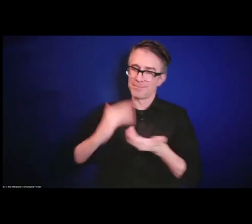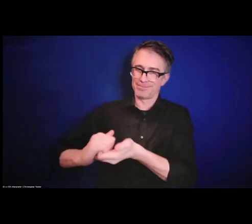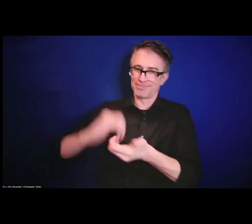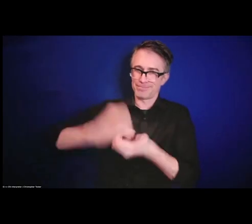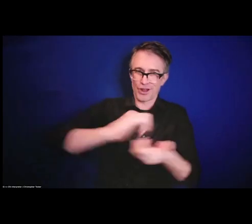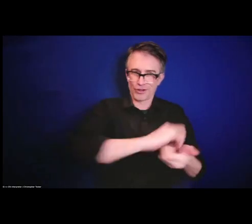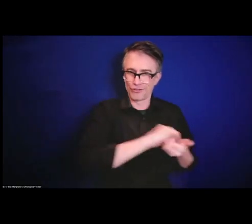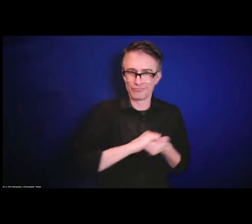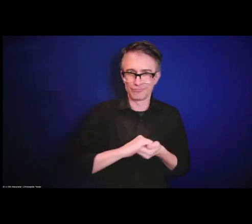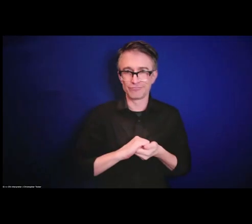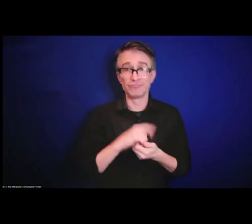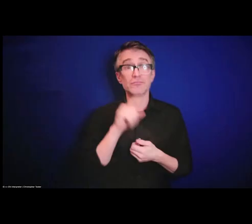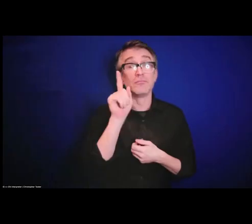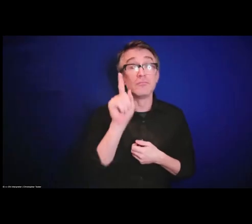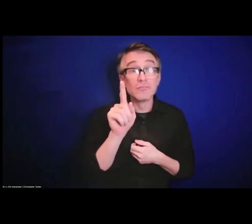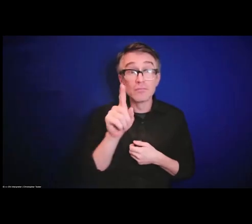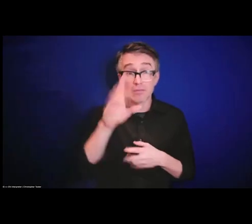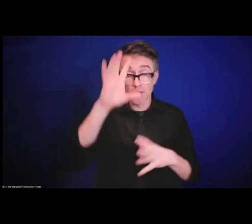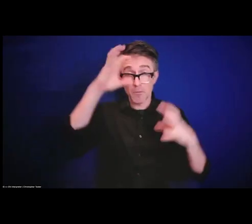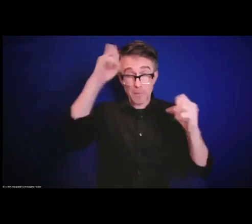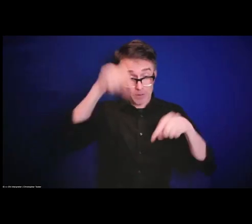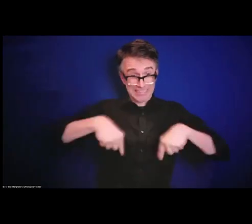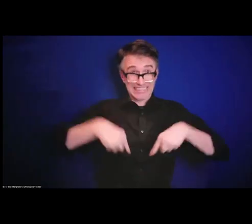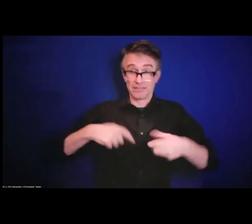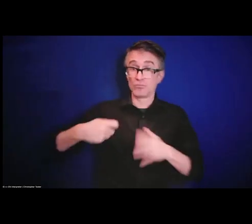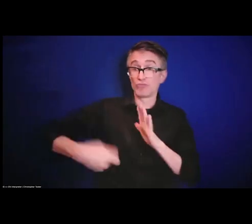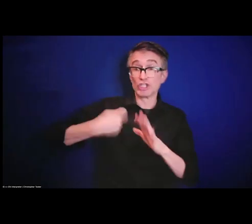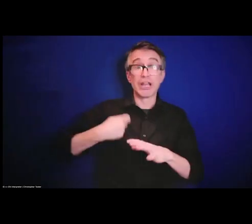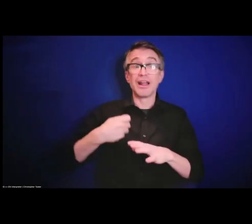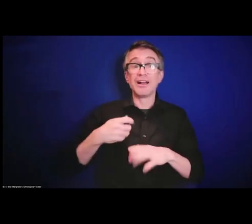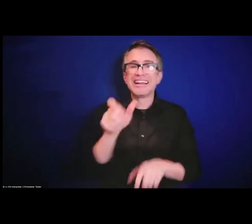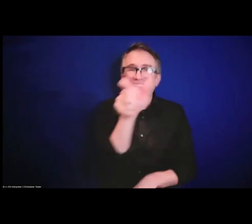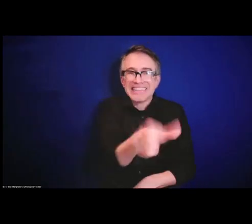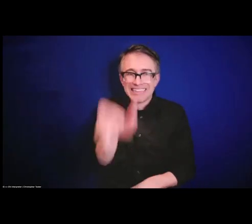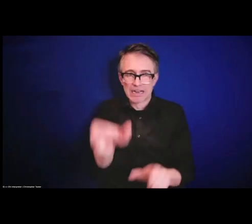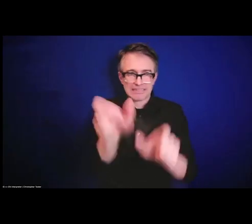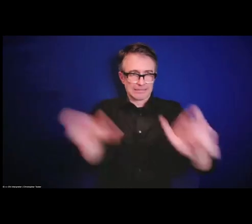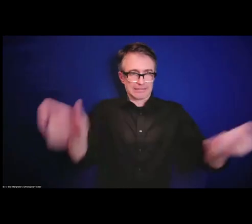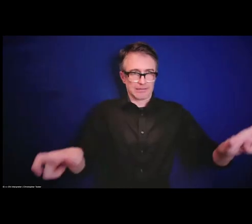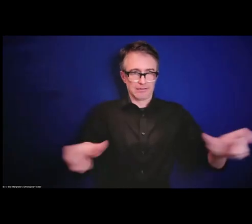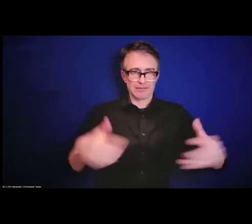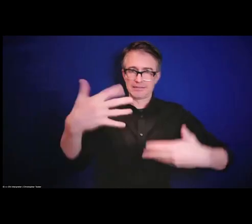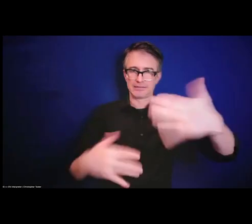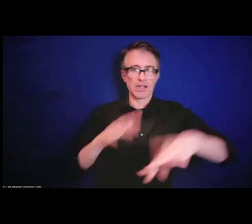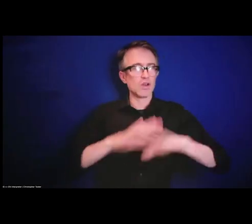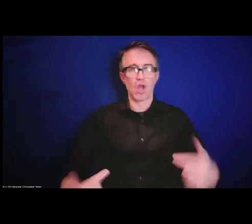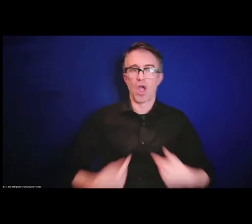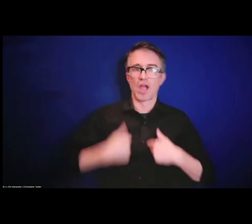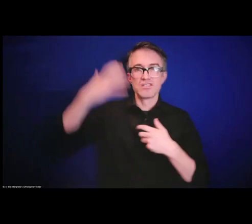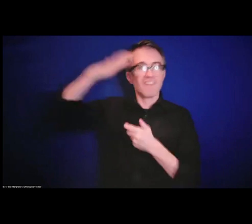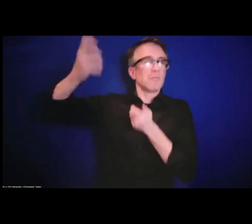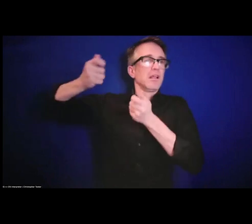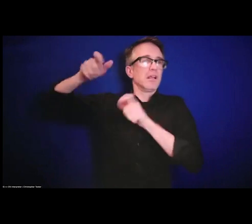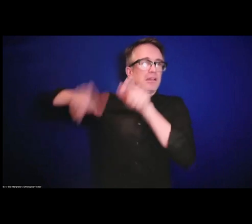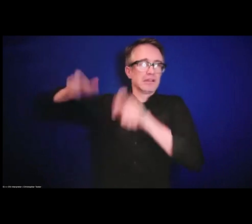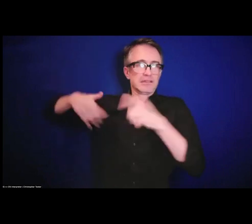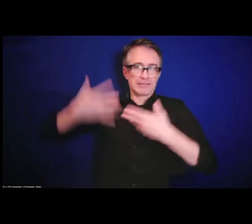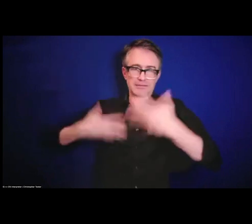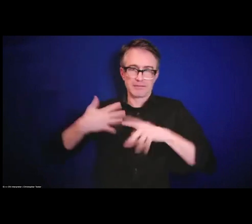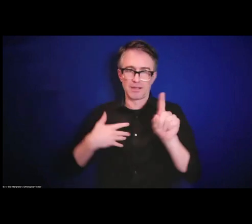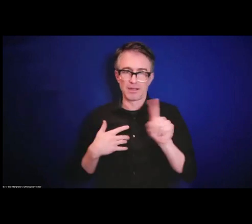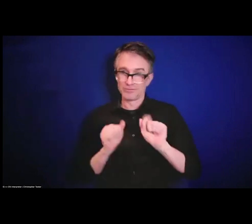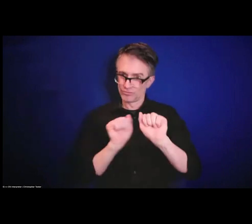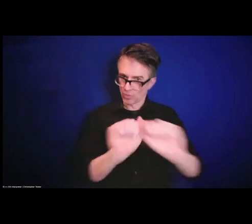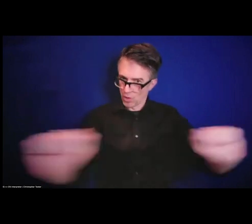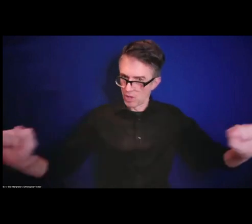data, and other data sources can be used to inform intersectional data analysis. And this